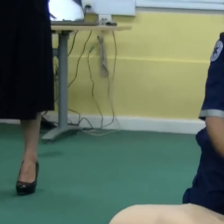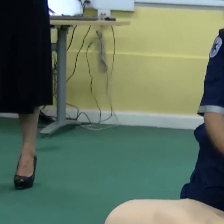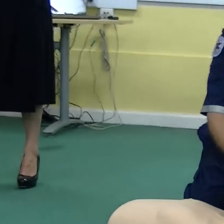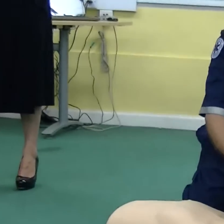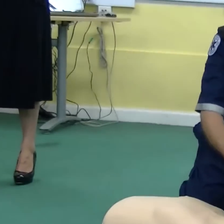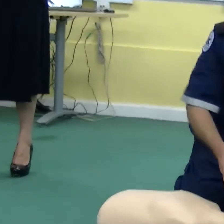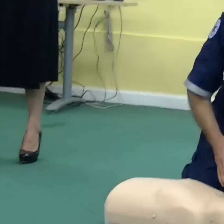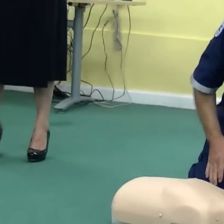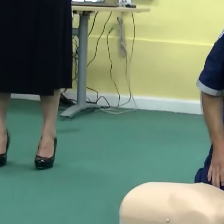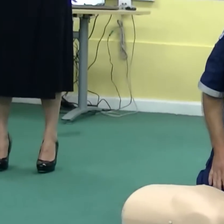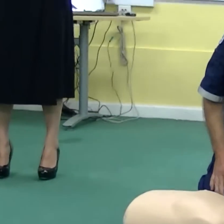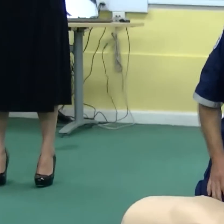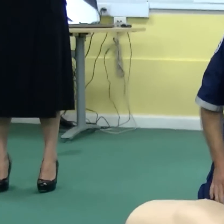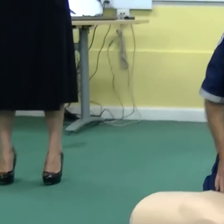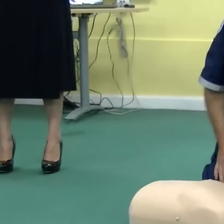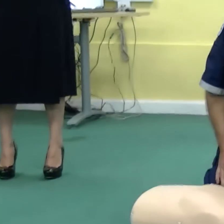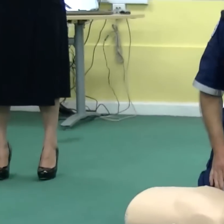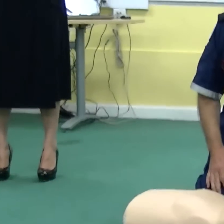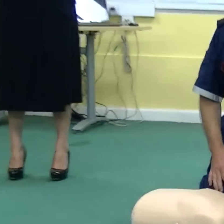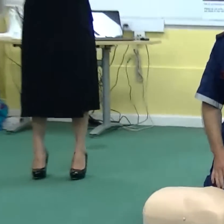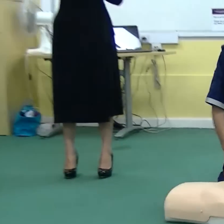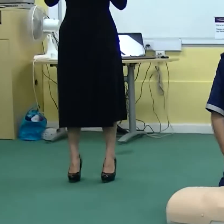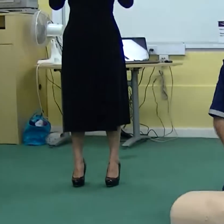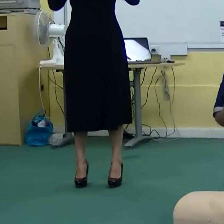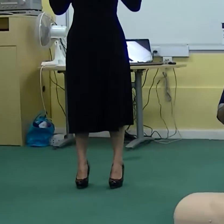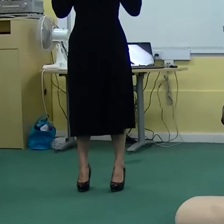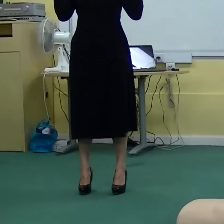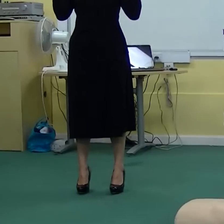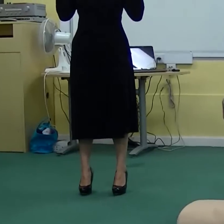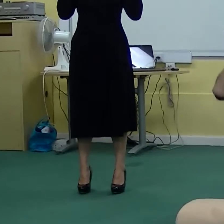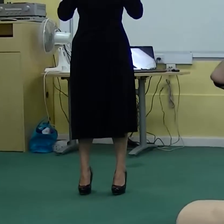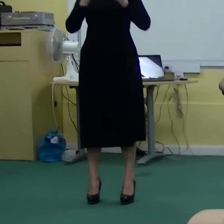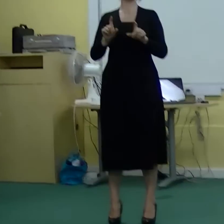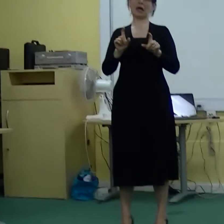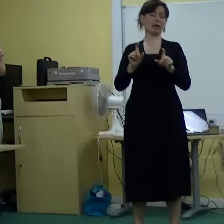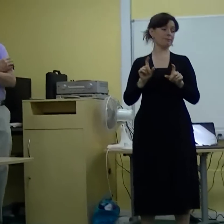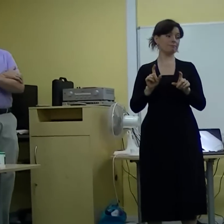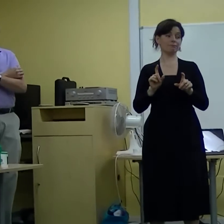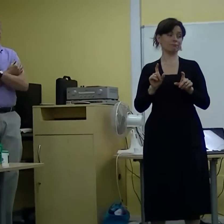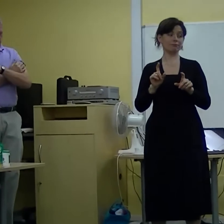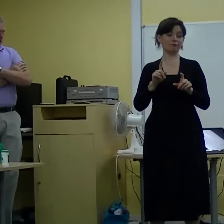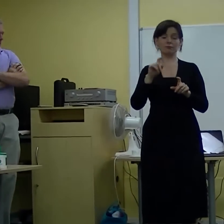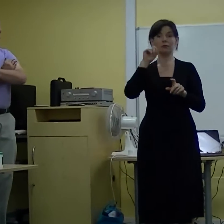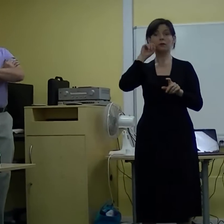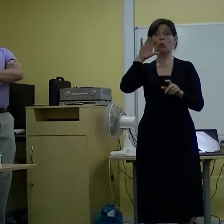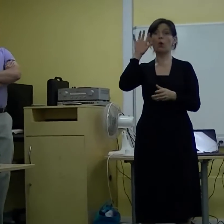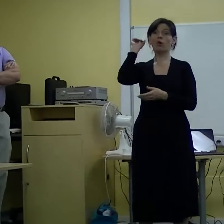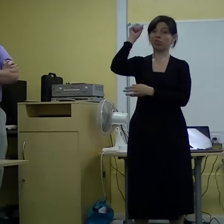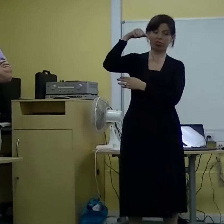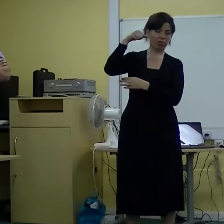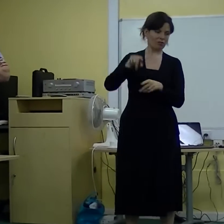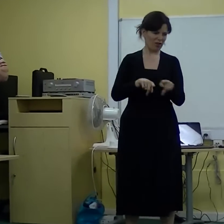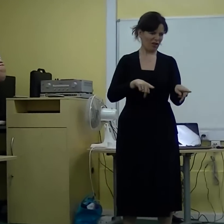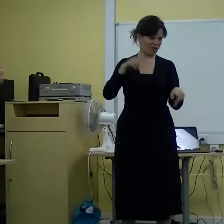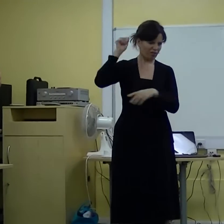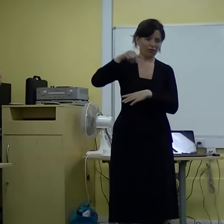slightly like so. That will open the airway. It stays in that position. It will stay in that, it won't bounce back like this one does, it